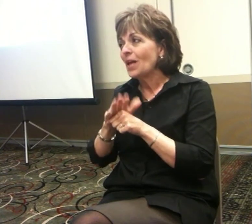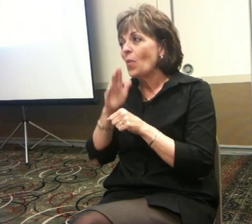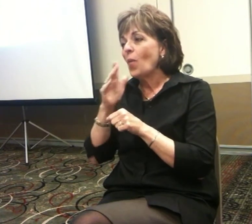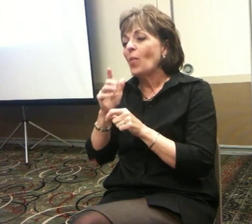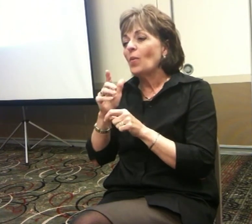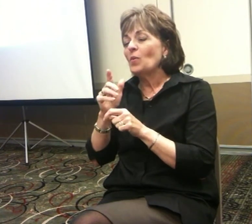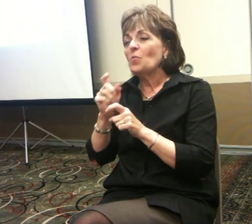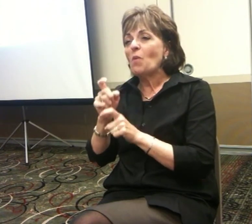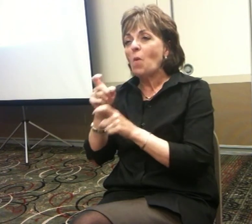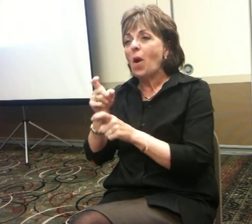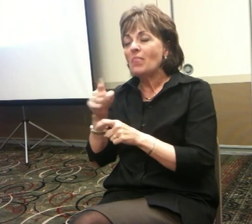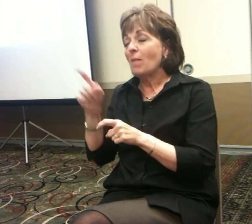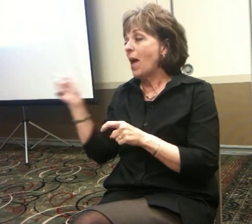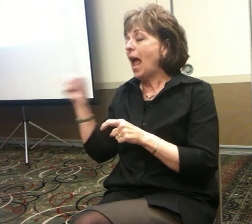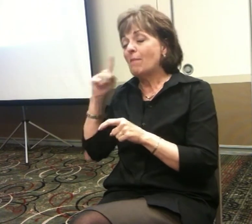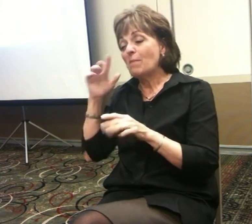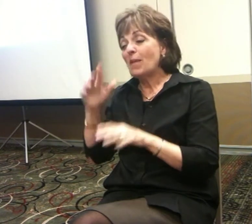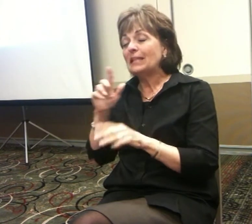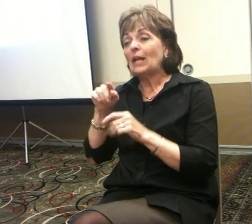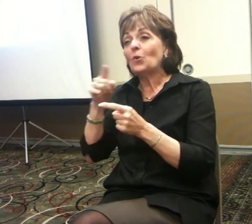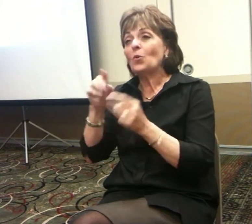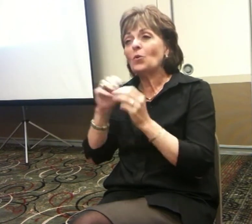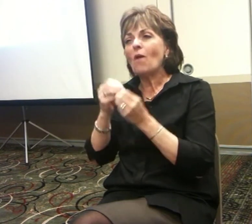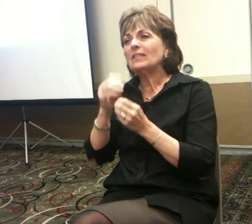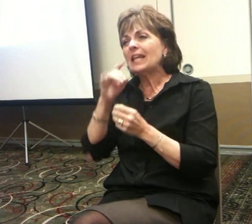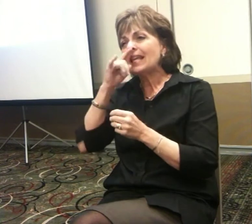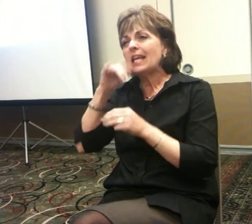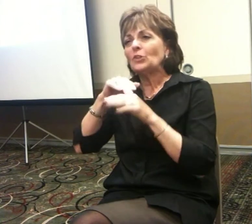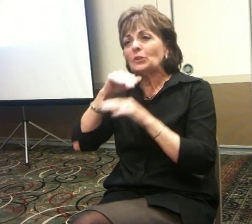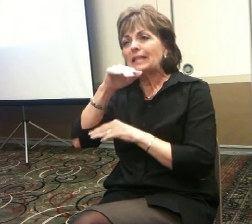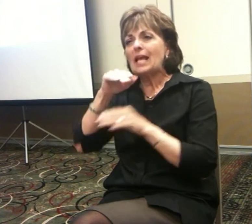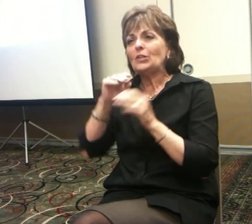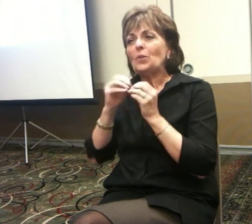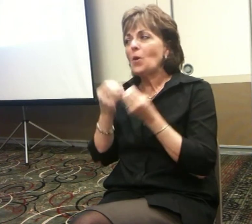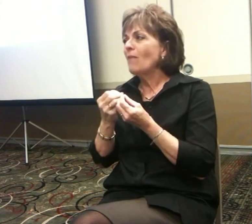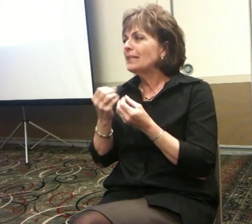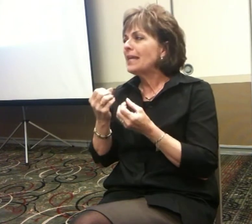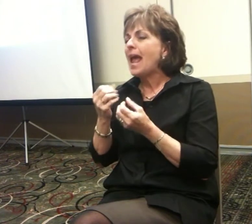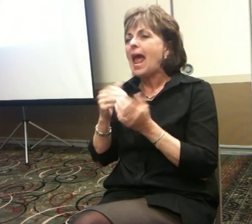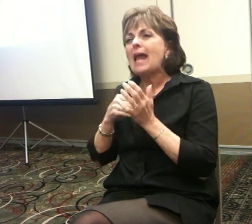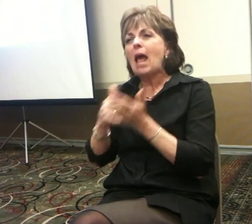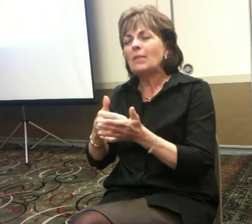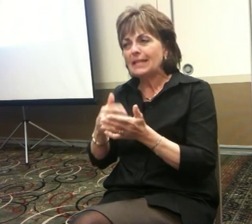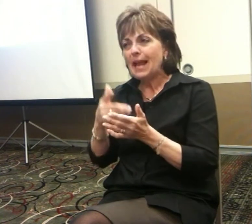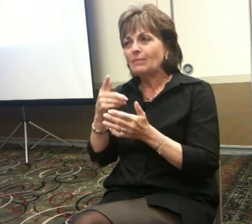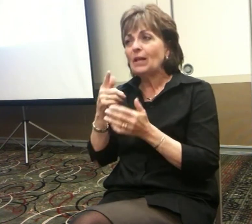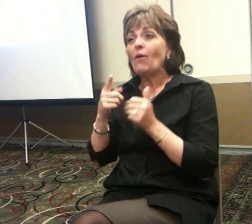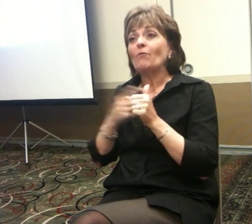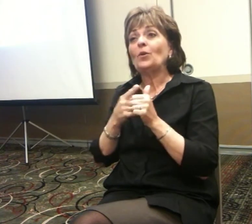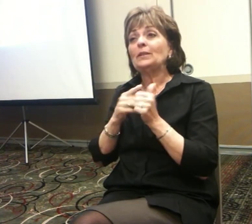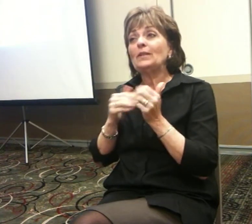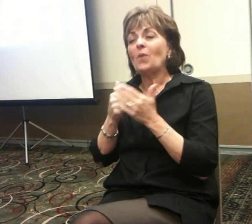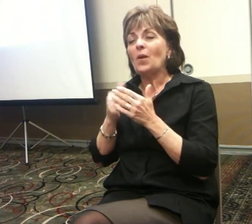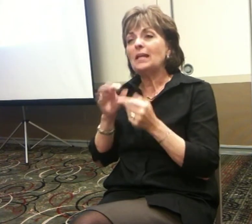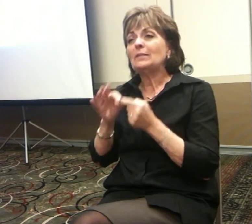I get amazed by just even going to the office. Kids are sent to the office. And how many times, first of all, especially in CPS, and